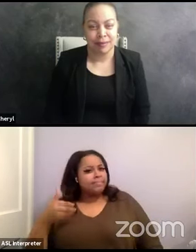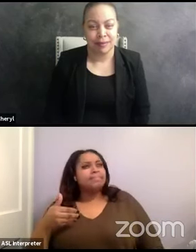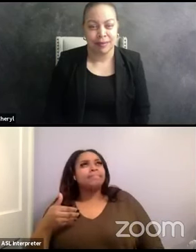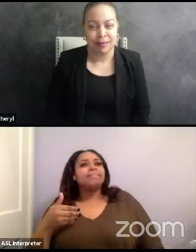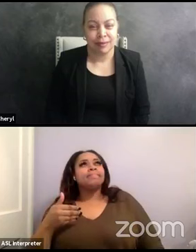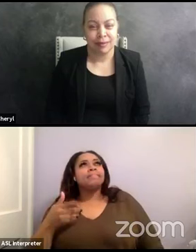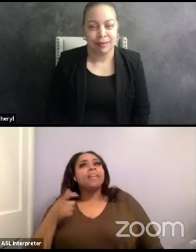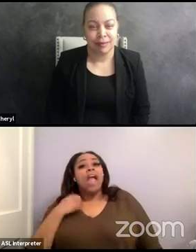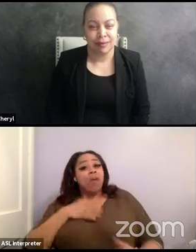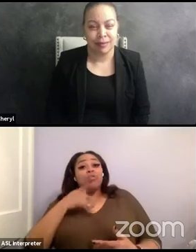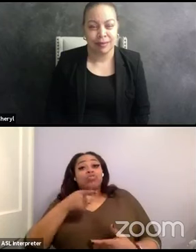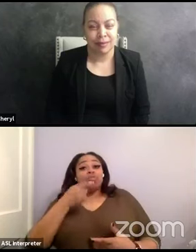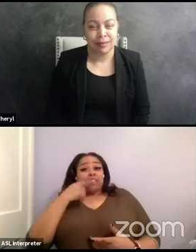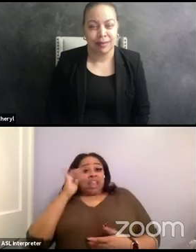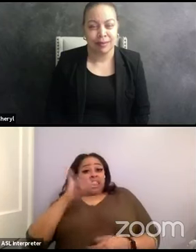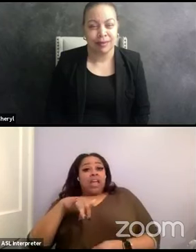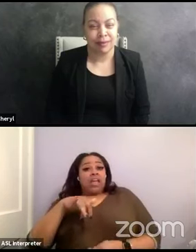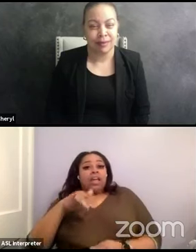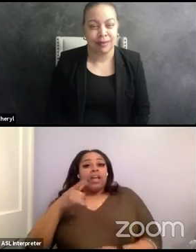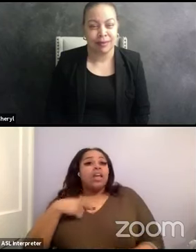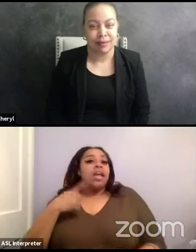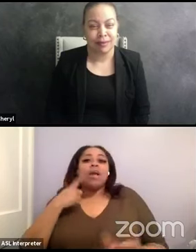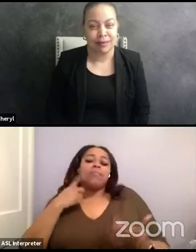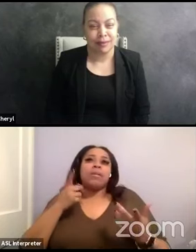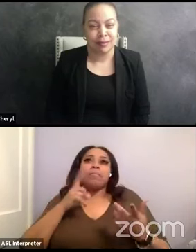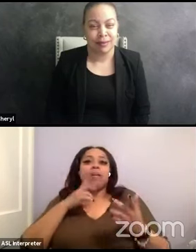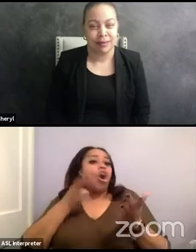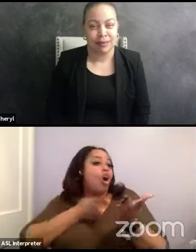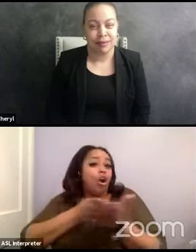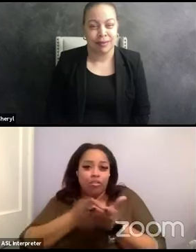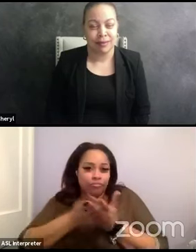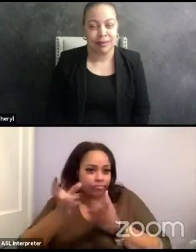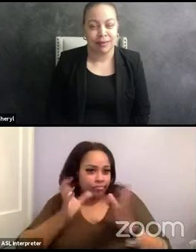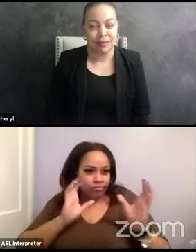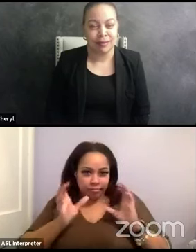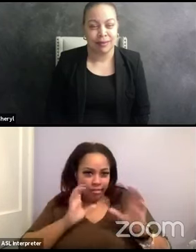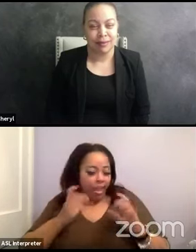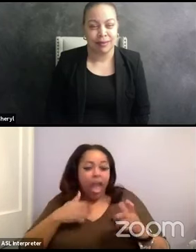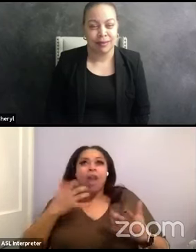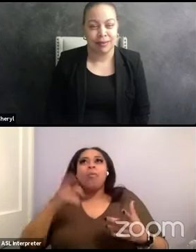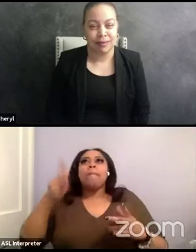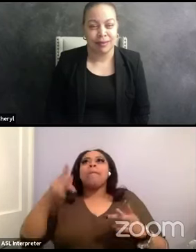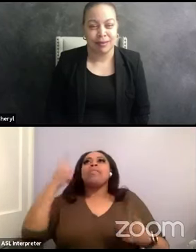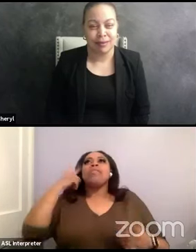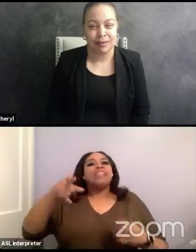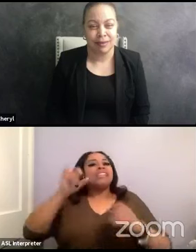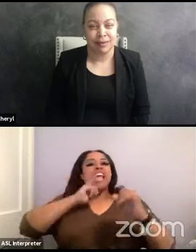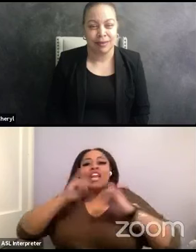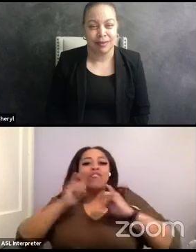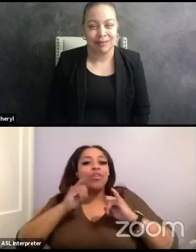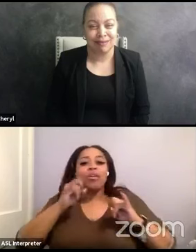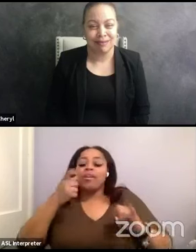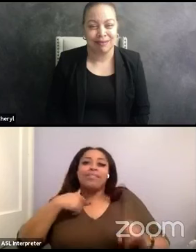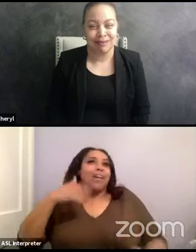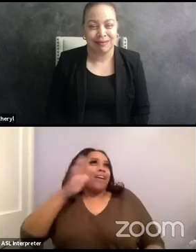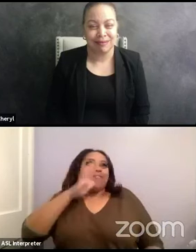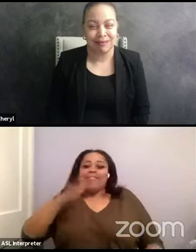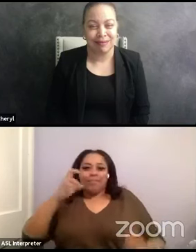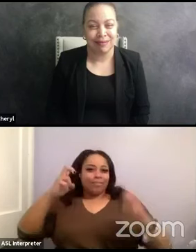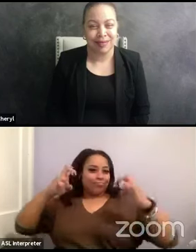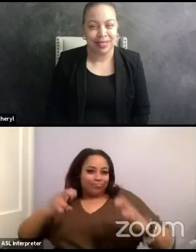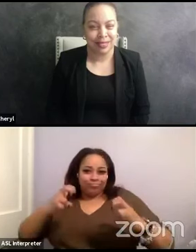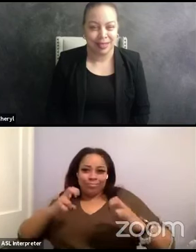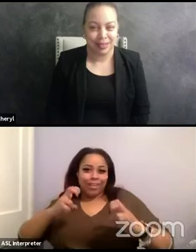I appreciate you saying that, and I'm just gonna have a candid conversation with you. I don't want people to think that this is an interview because I have never sat down and